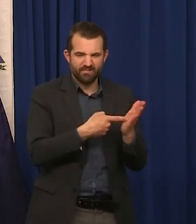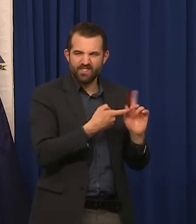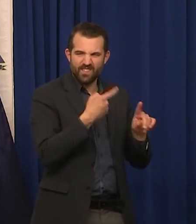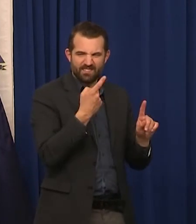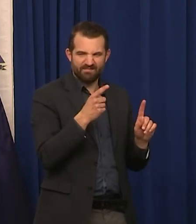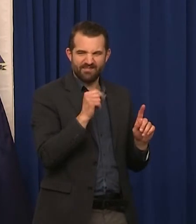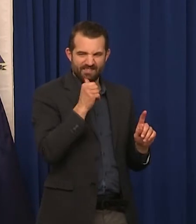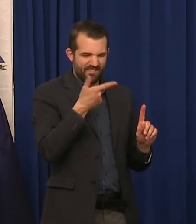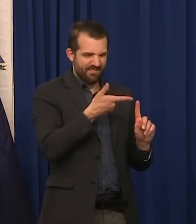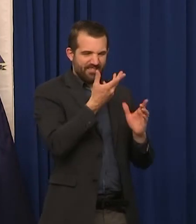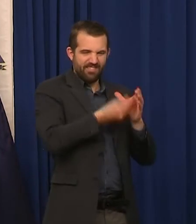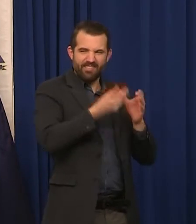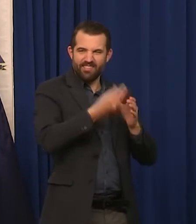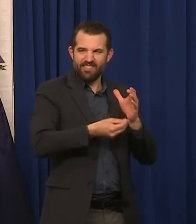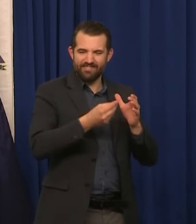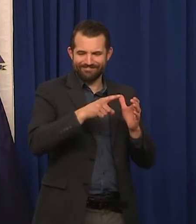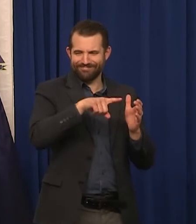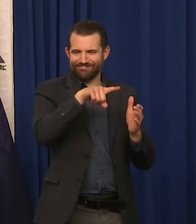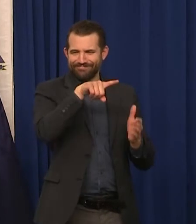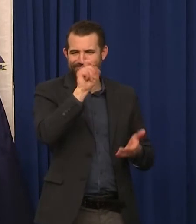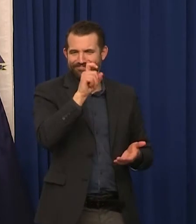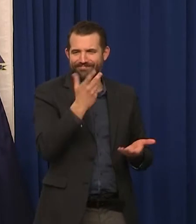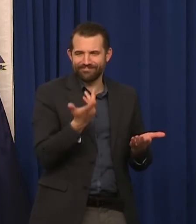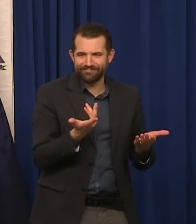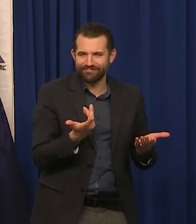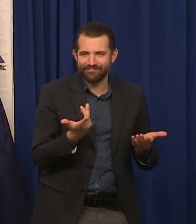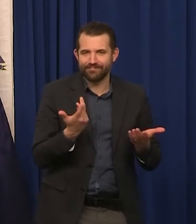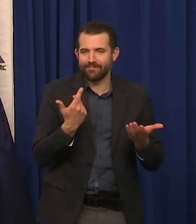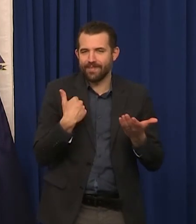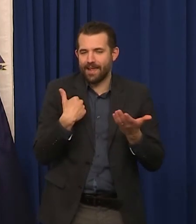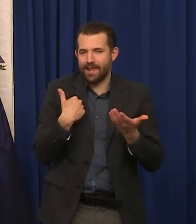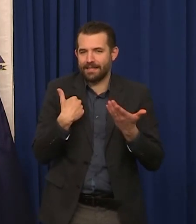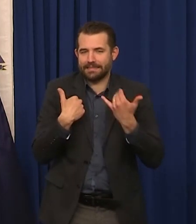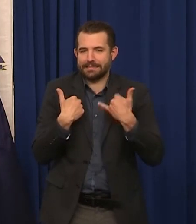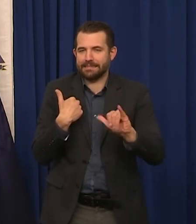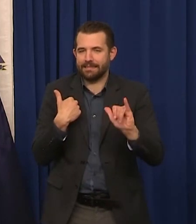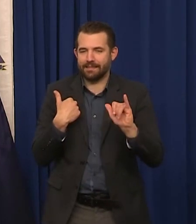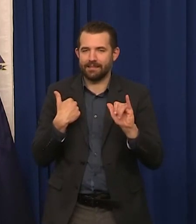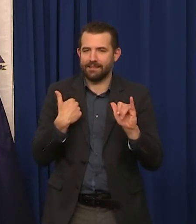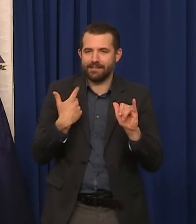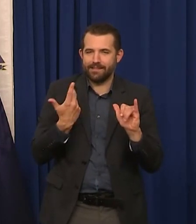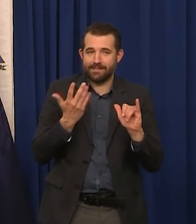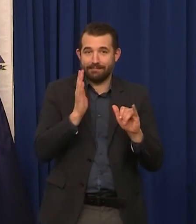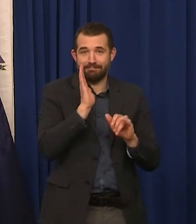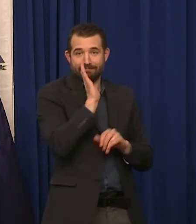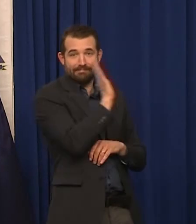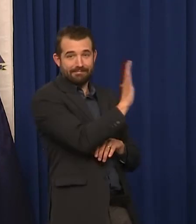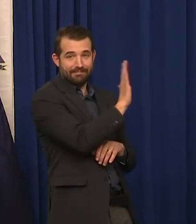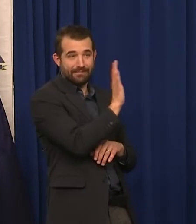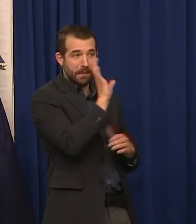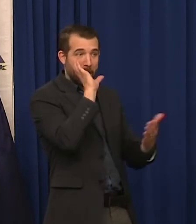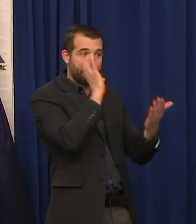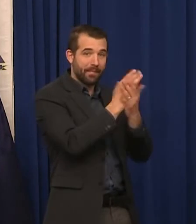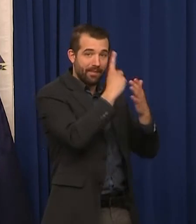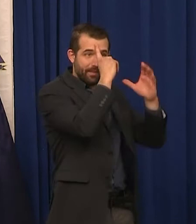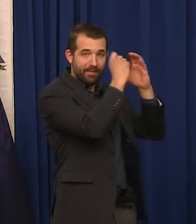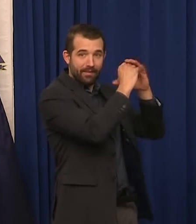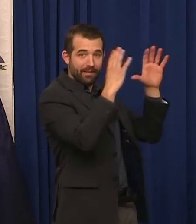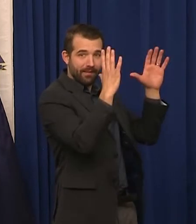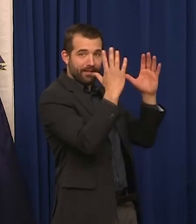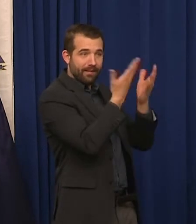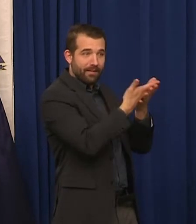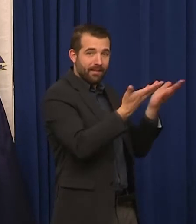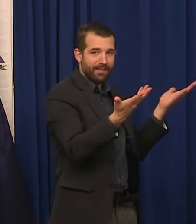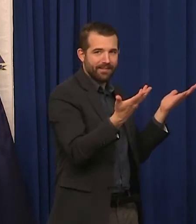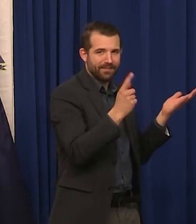make of it. We're trying to get a better handle on what that diagram means and how it might impact our strategy